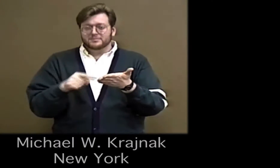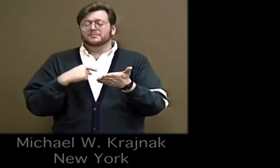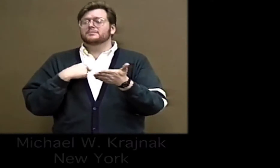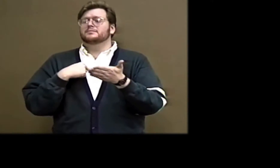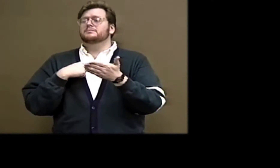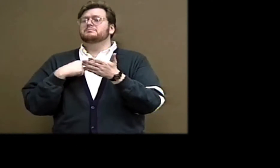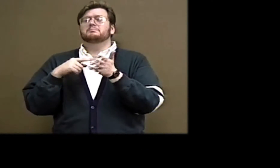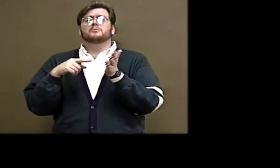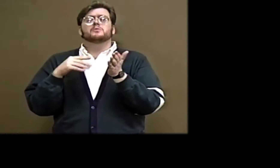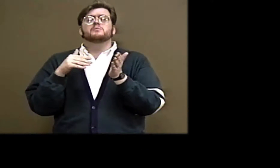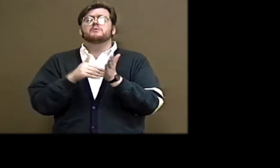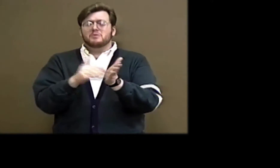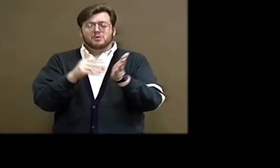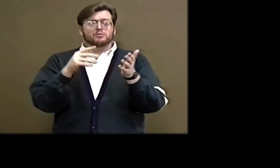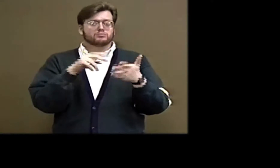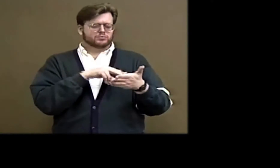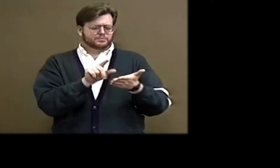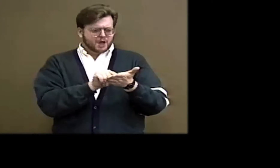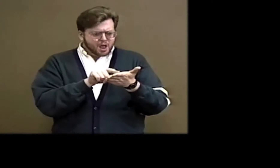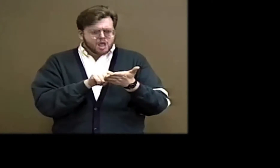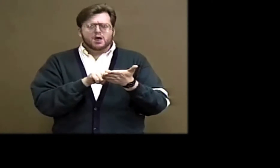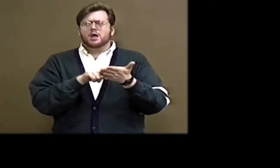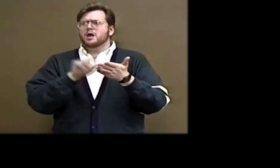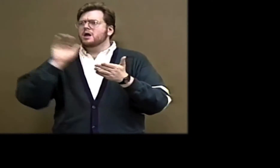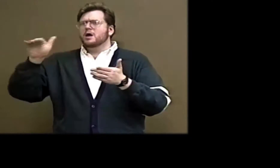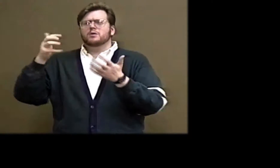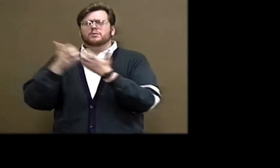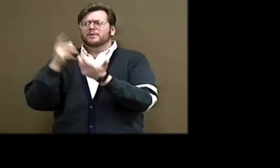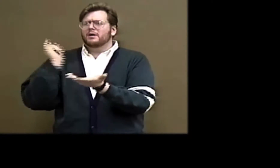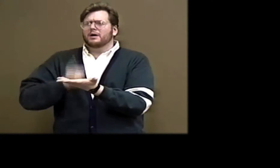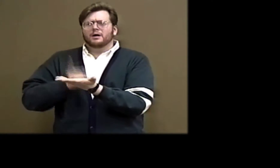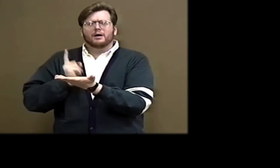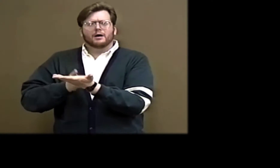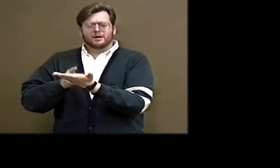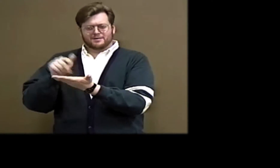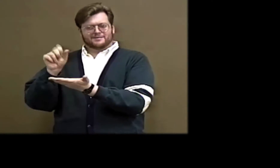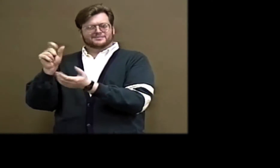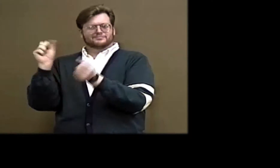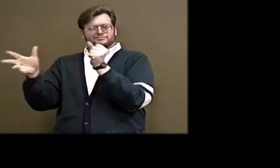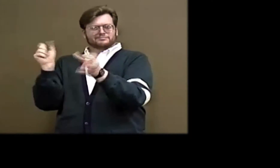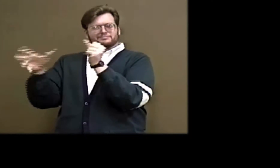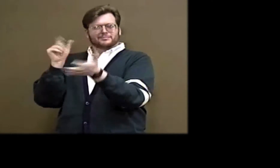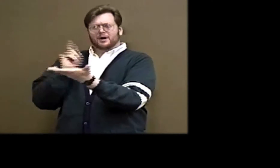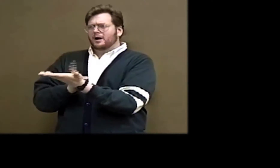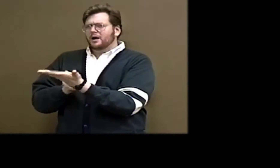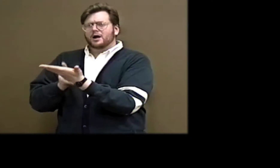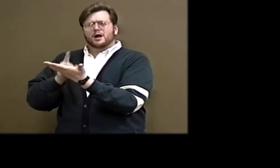I use my bilingualism naturally every day. I wake up every morning, I read the newspaper in English,